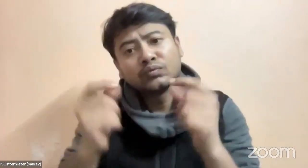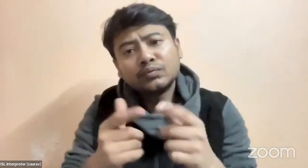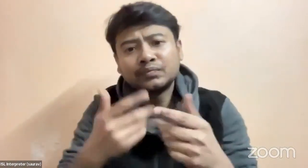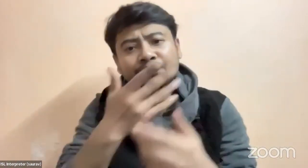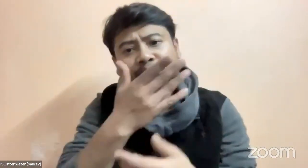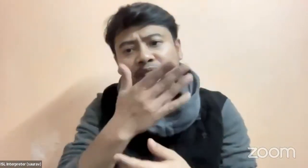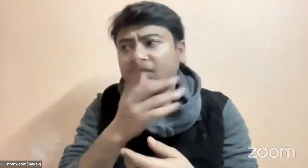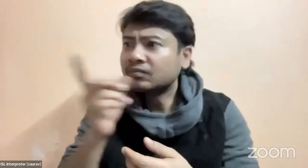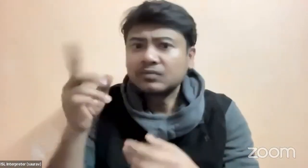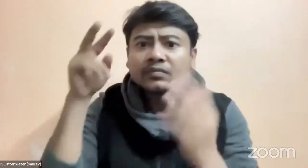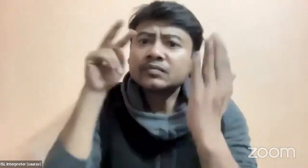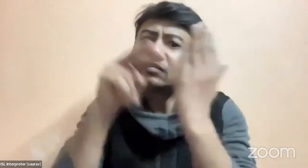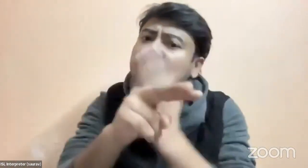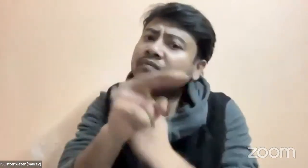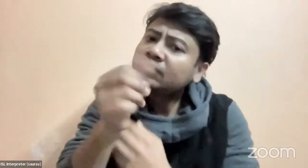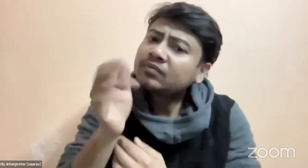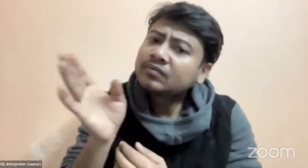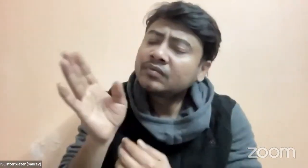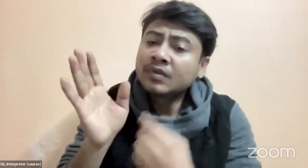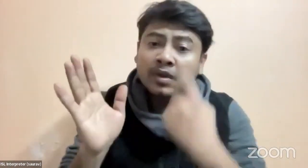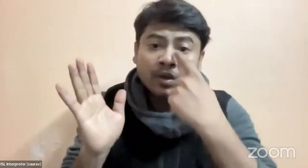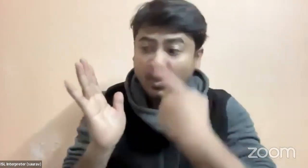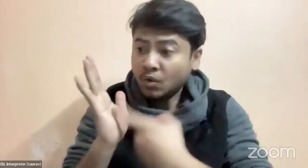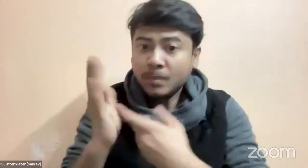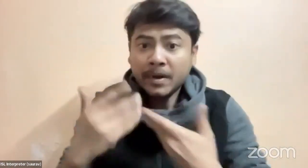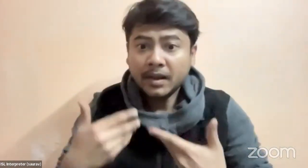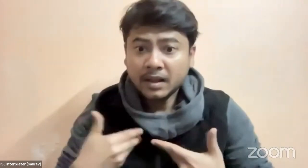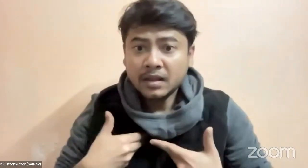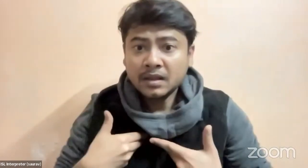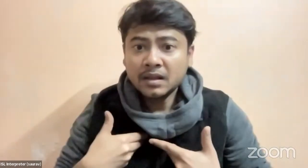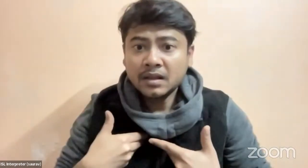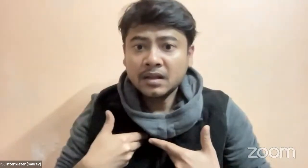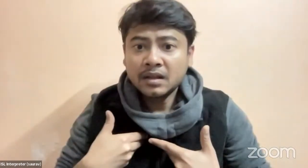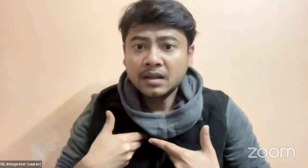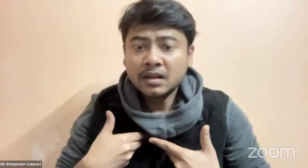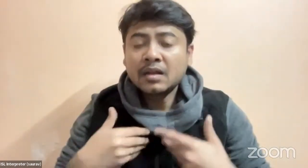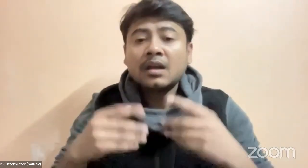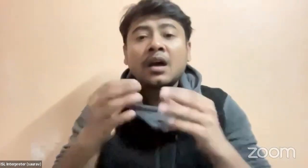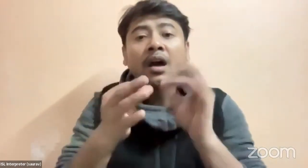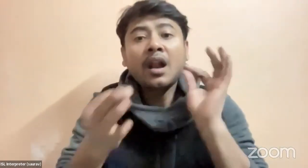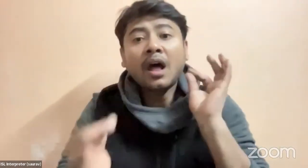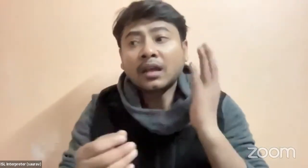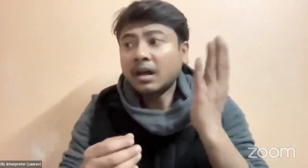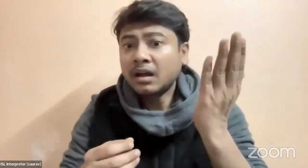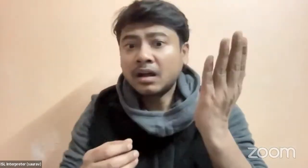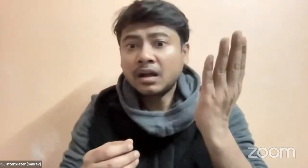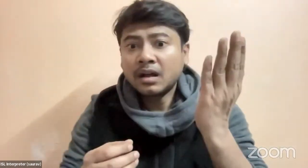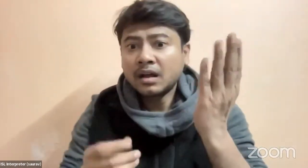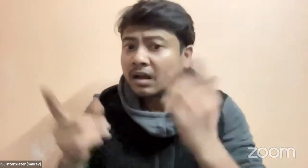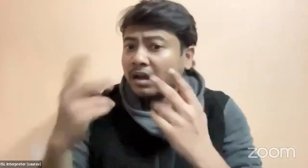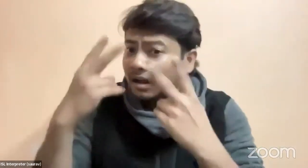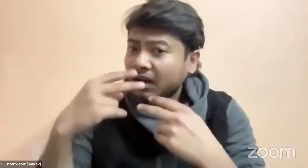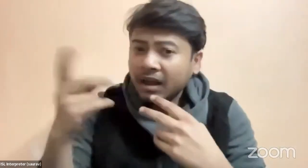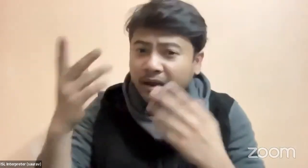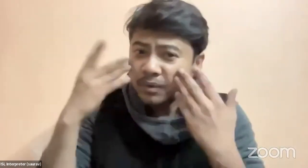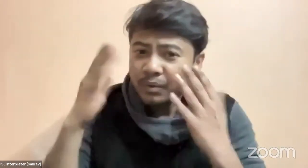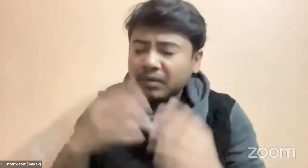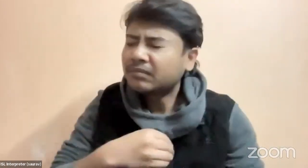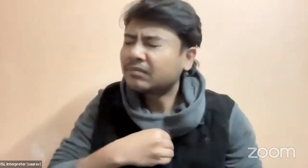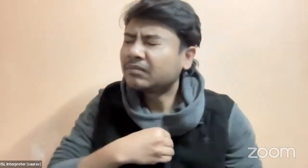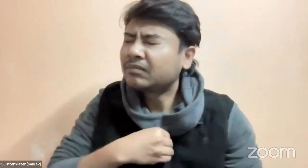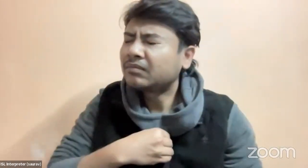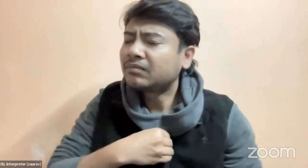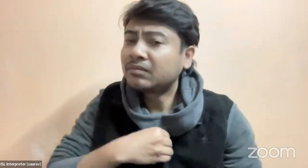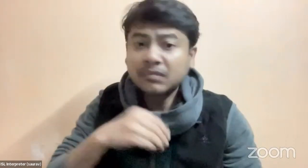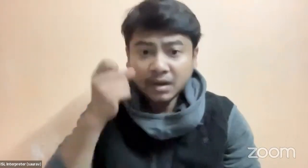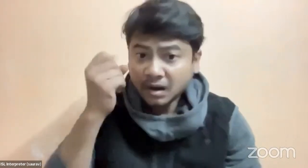But you don't know what is happening in my heart and Radharani's heart. Only Srimati Radharani knows. Only she can